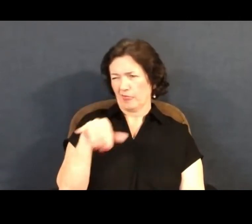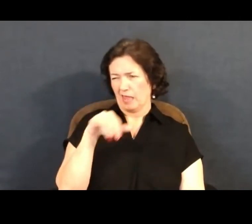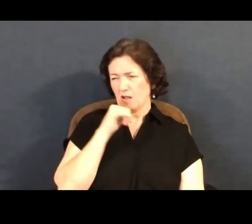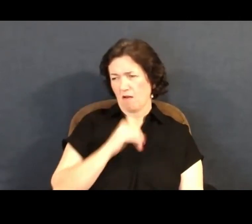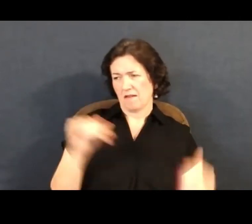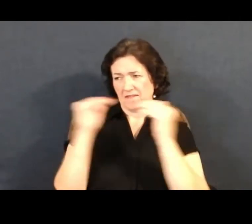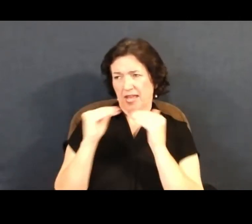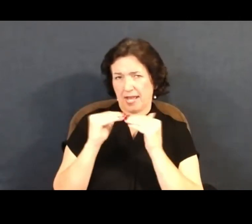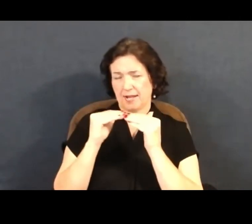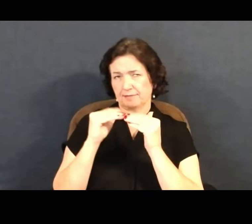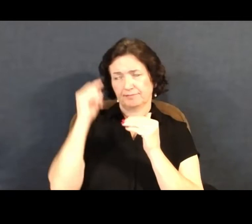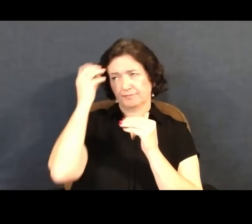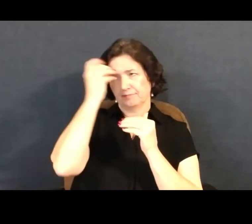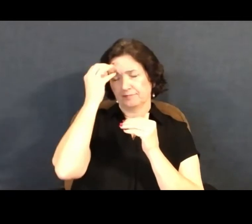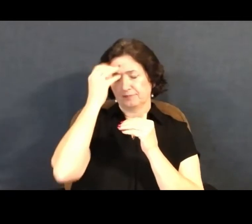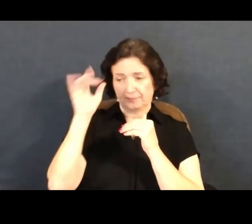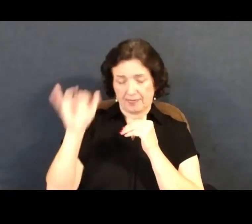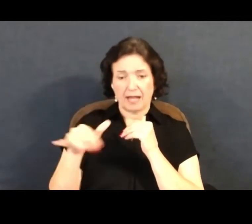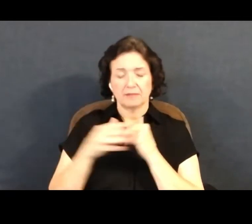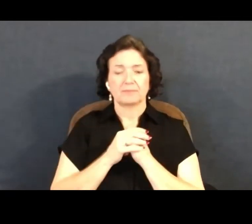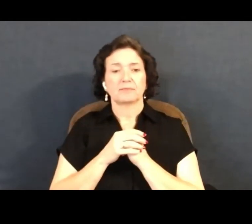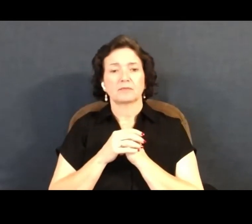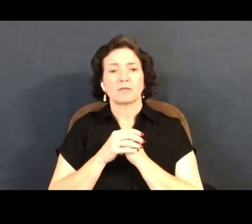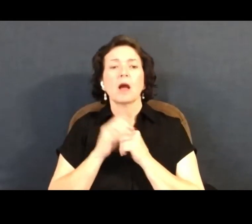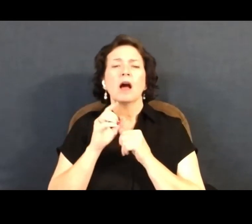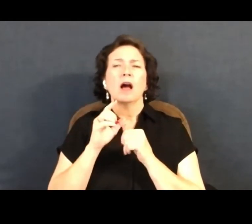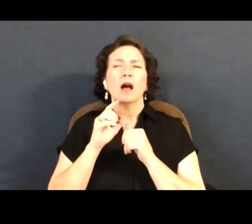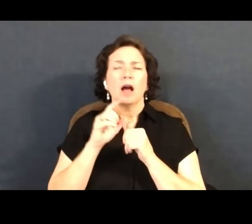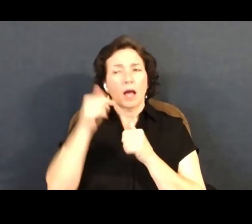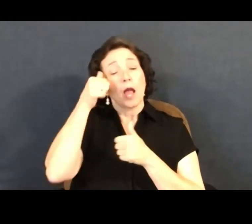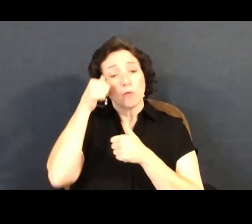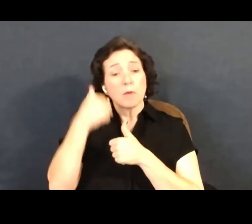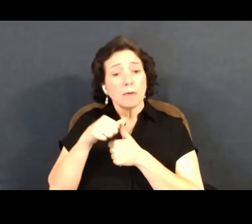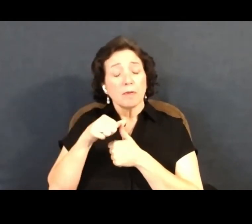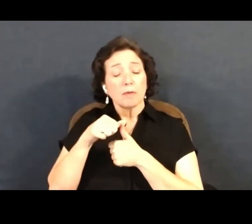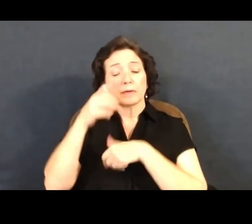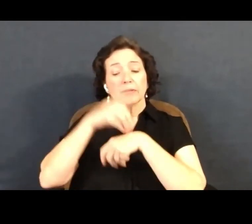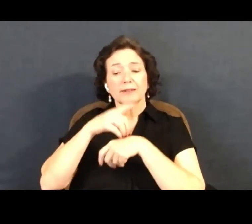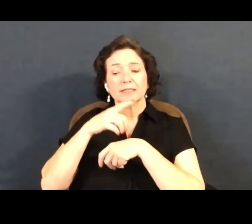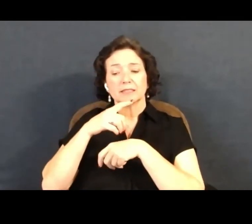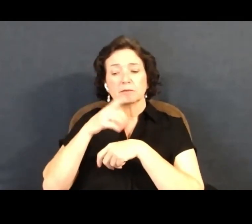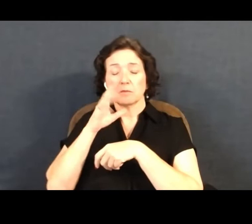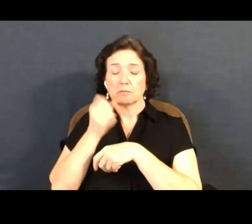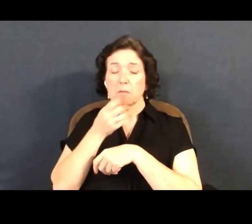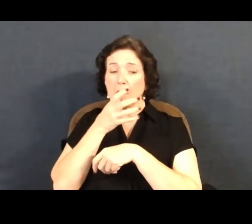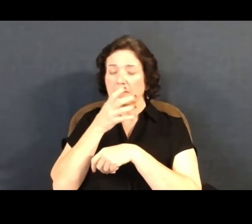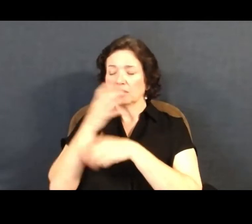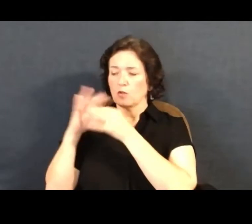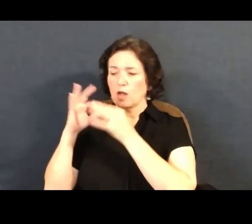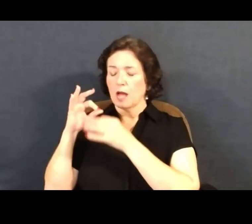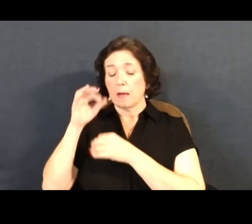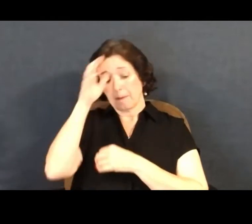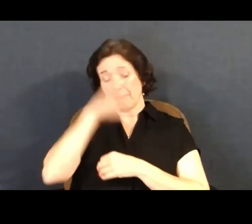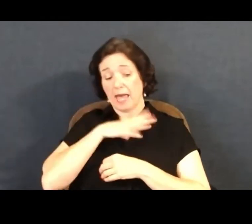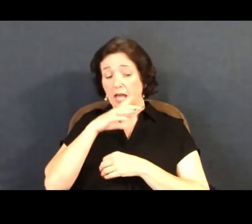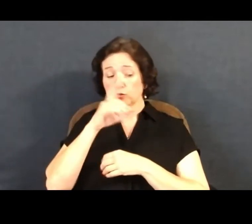fair." And he remembered his mother saying that a man should not stay where he is not treated